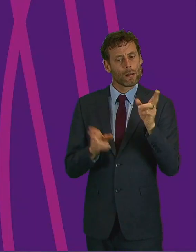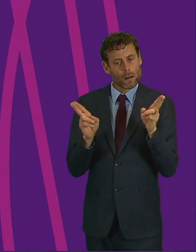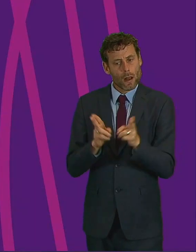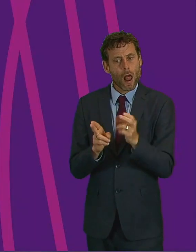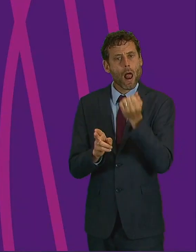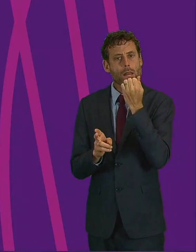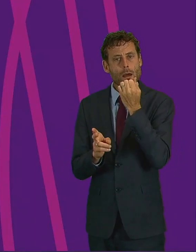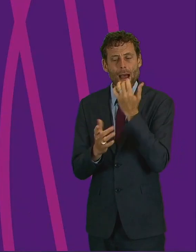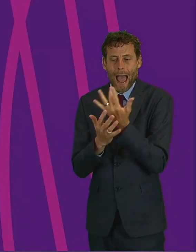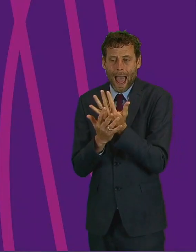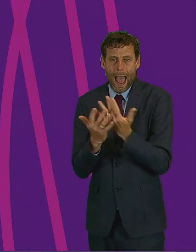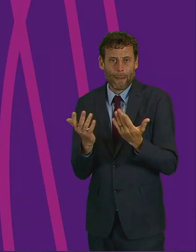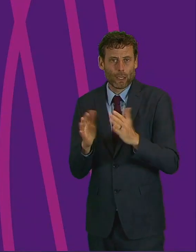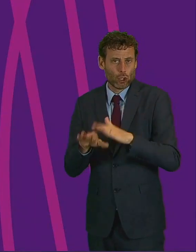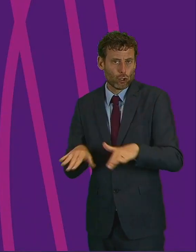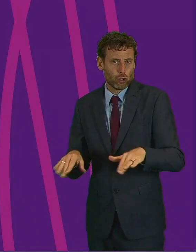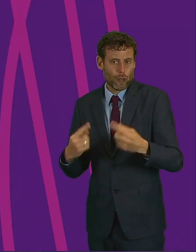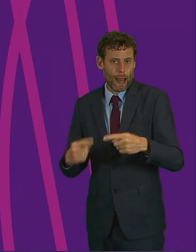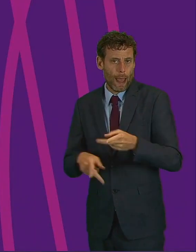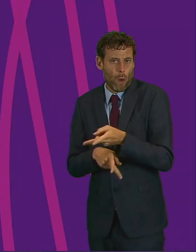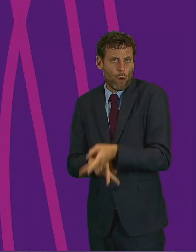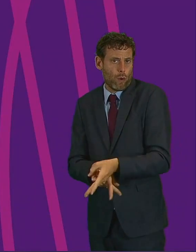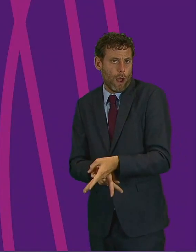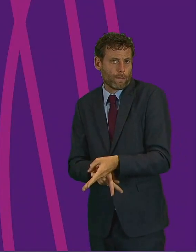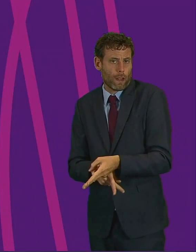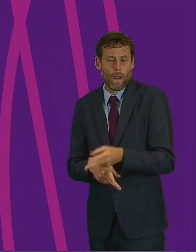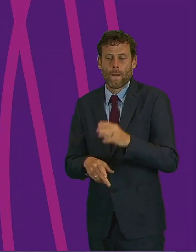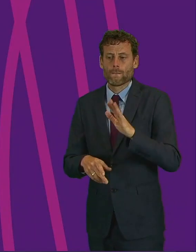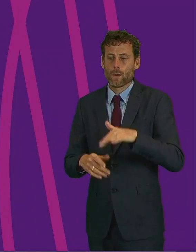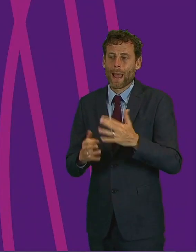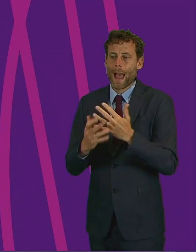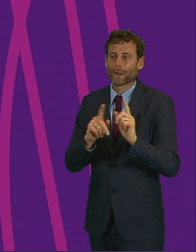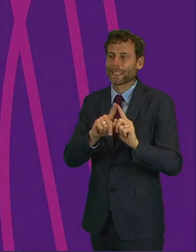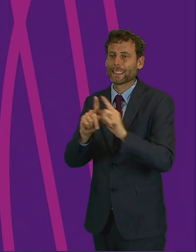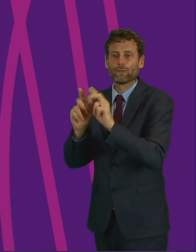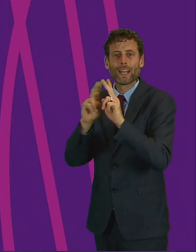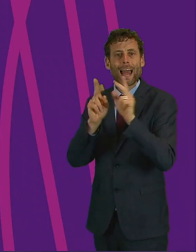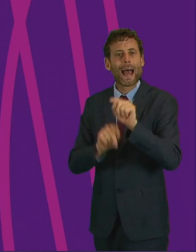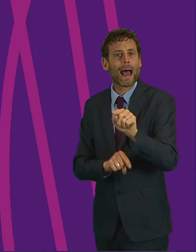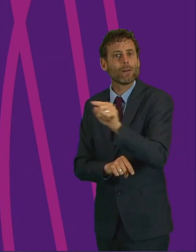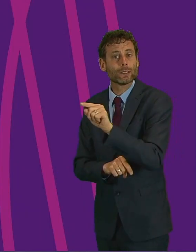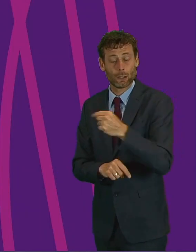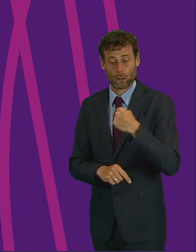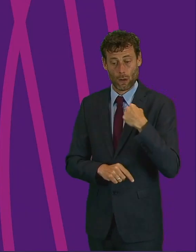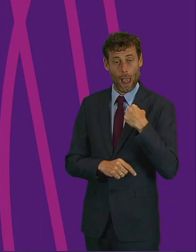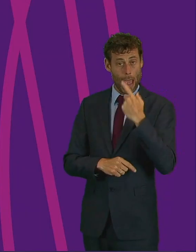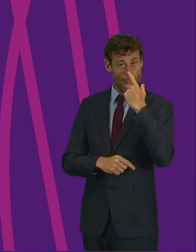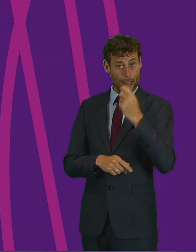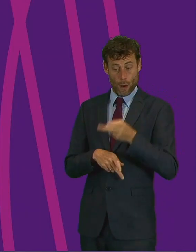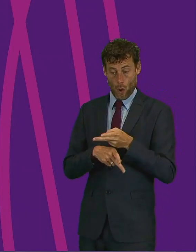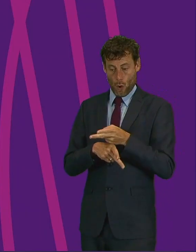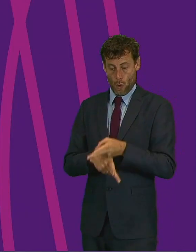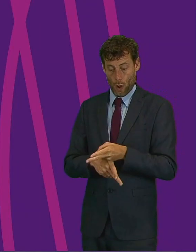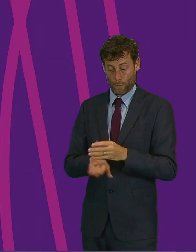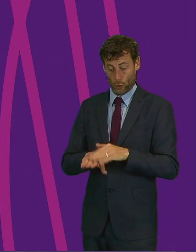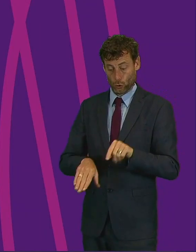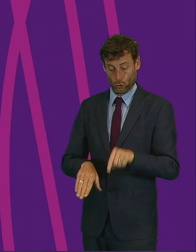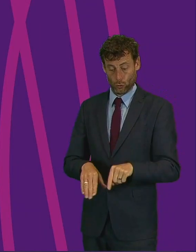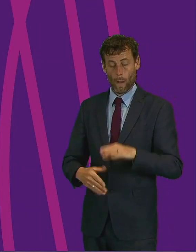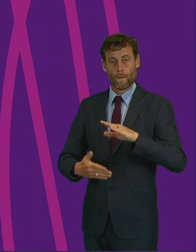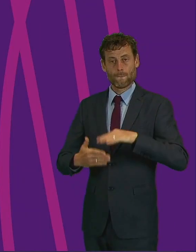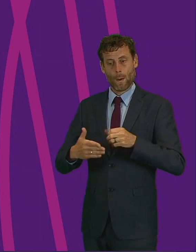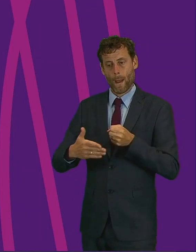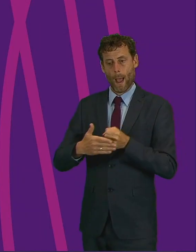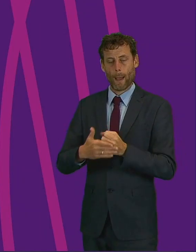that childminders can look after children from. That limit is 4, so that guidance is or will very soon be available